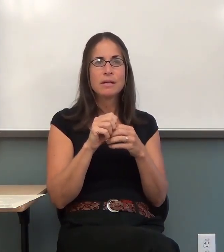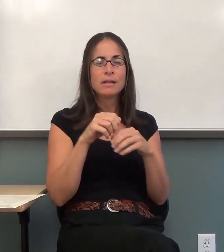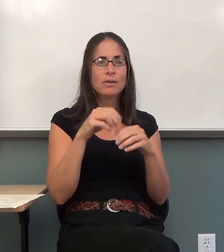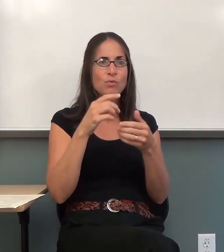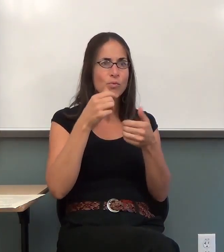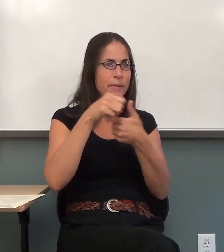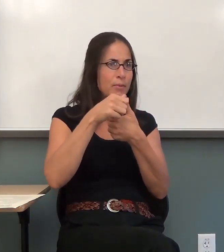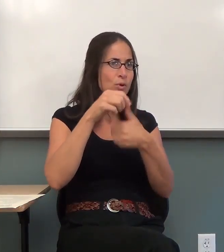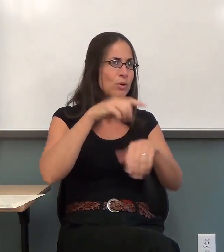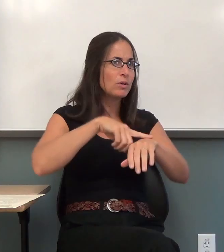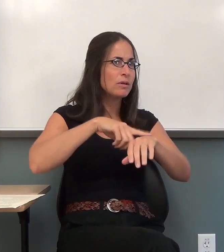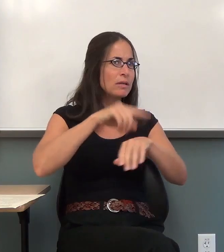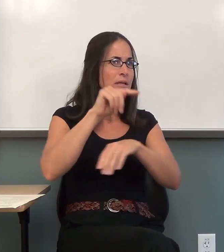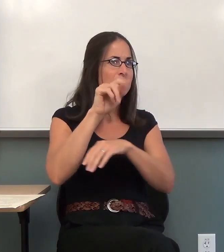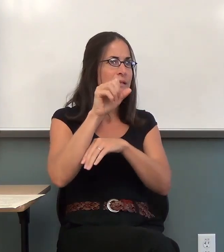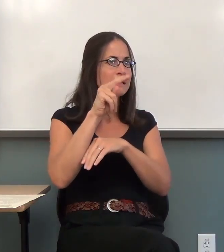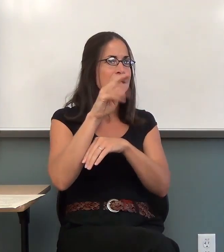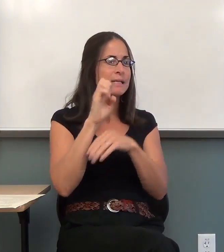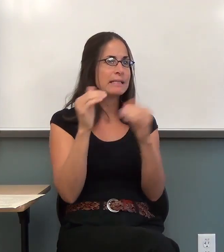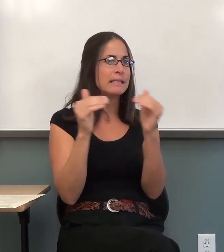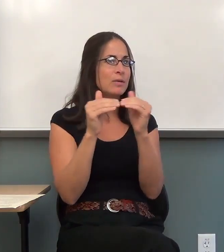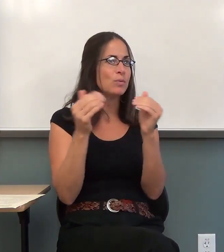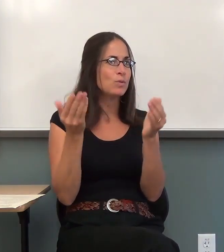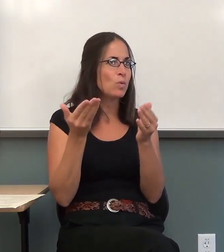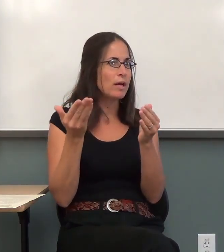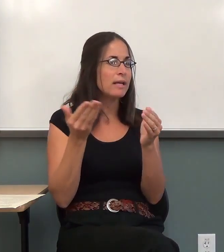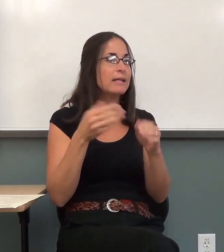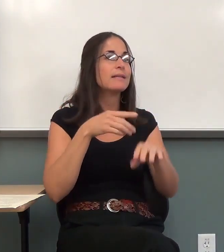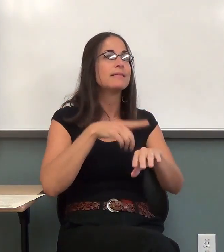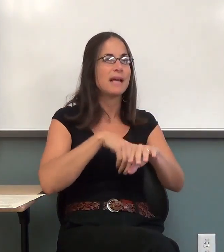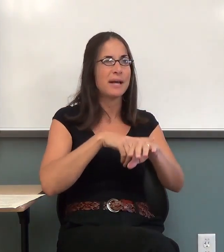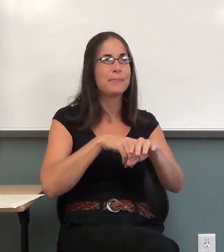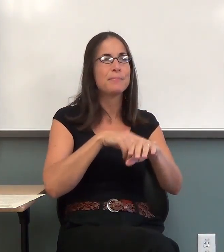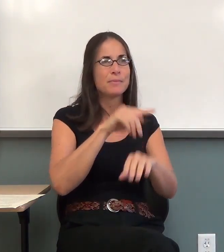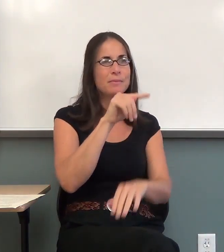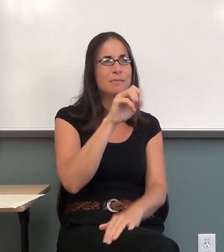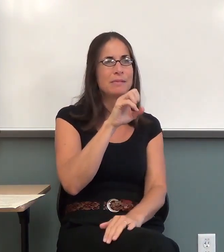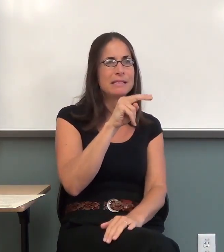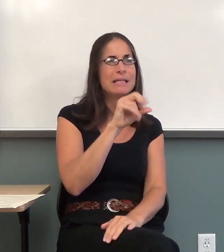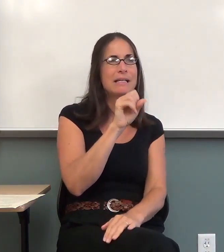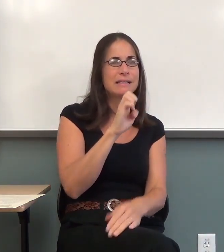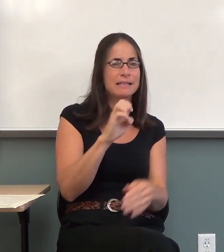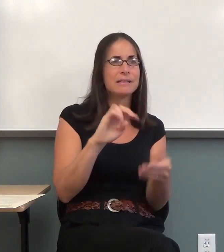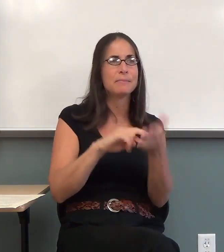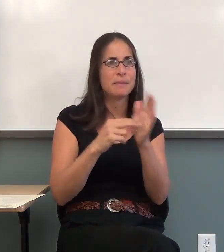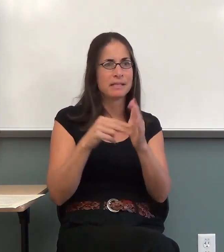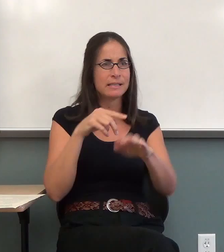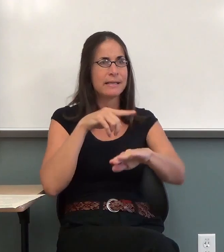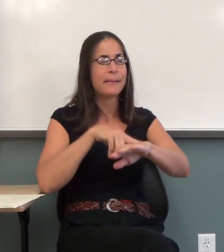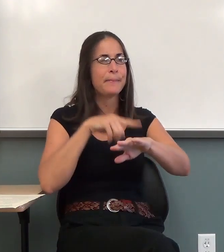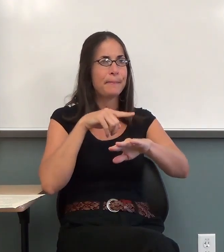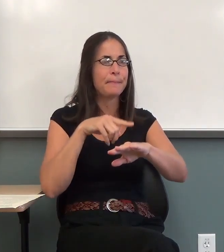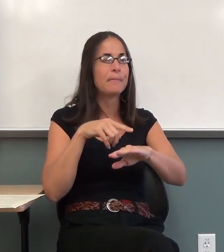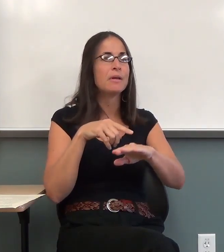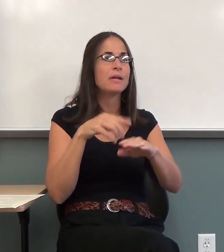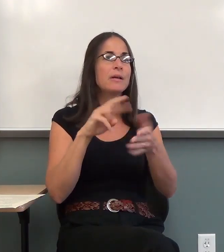equals? Tense equals what? Time. Time, there we go. So what question does it answer?